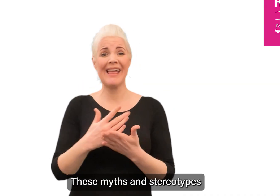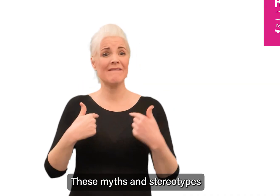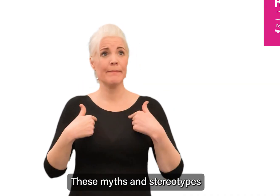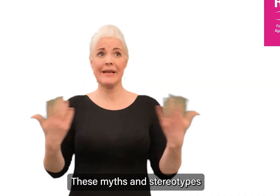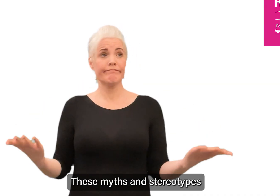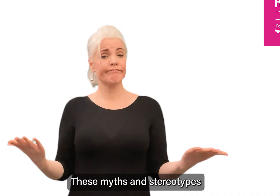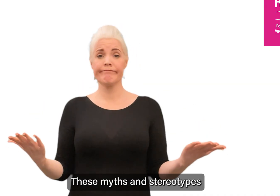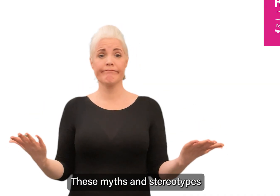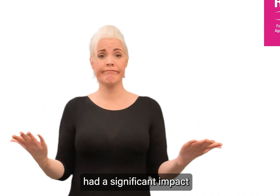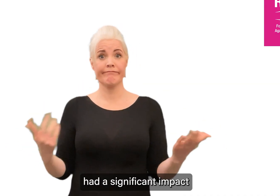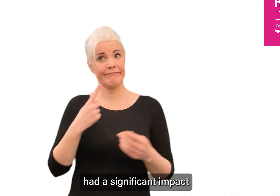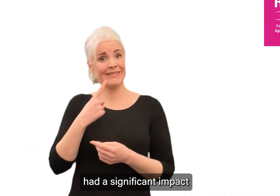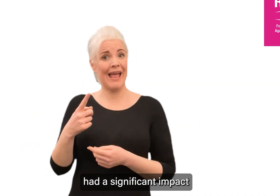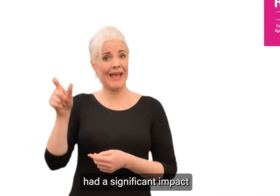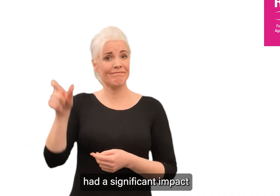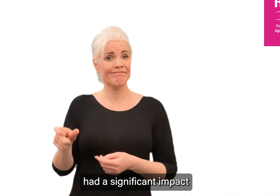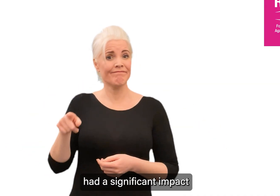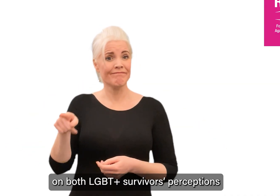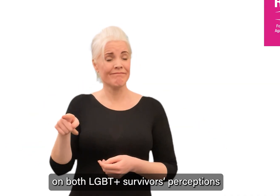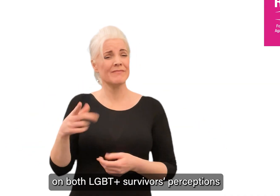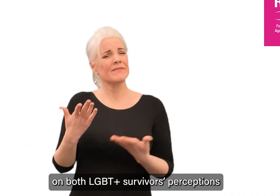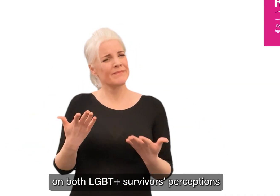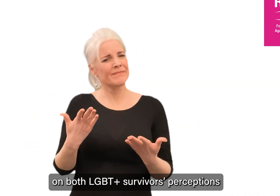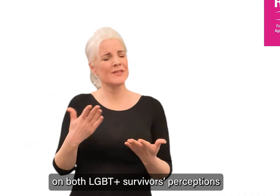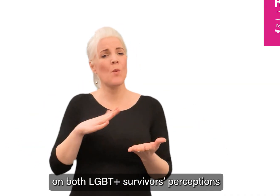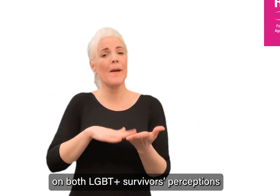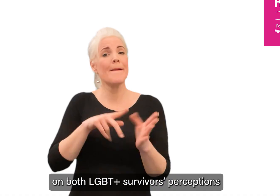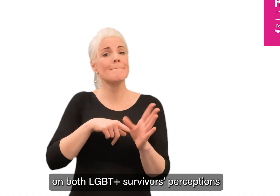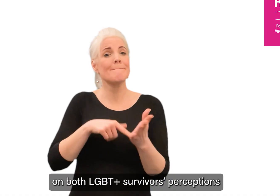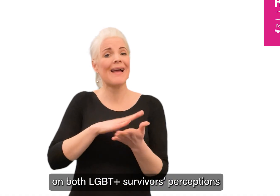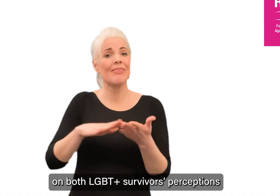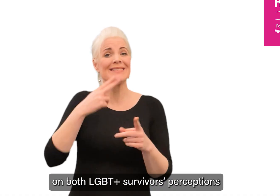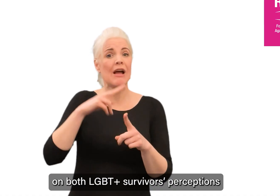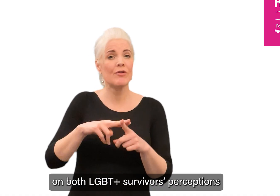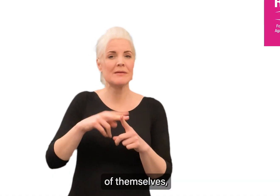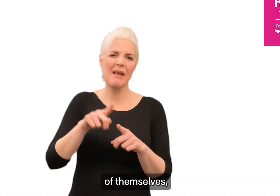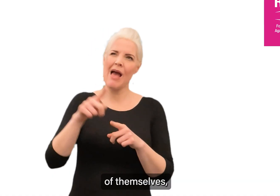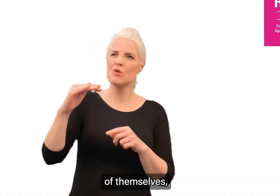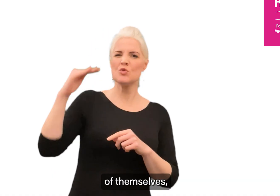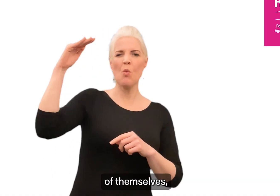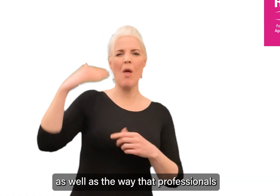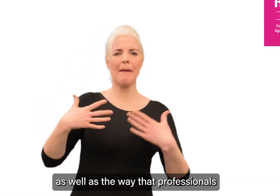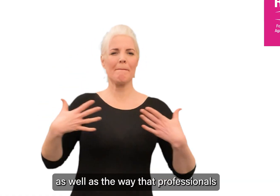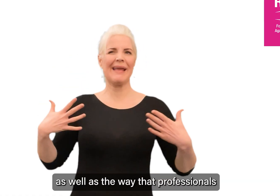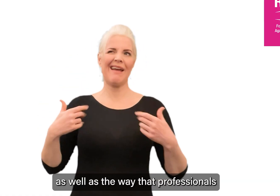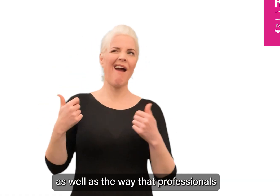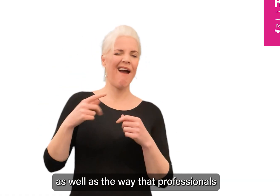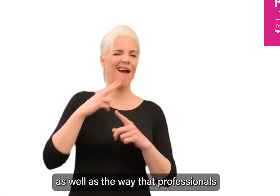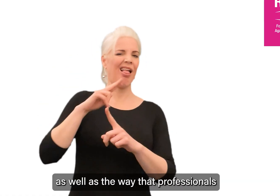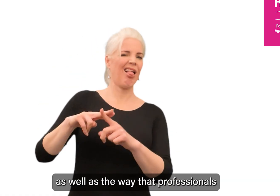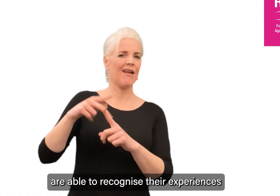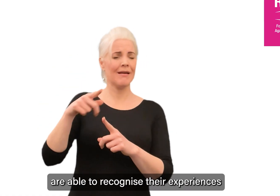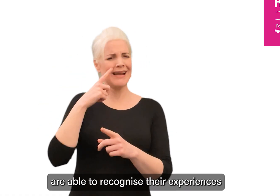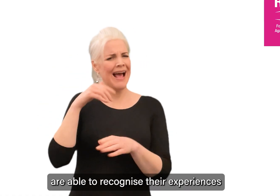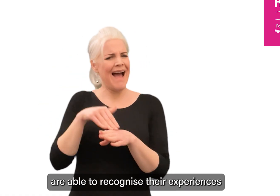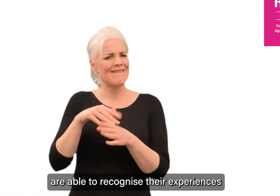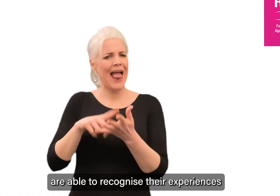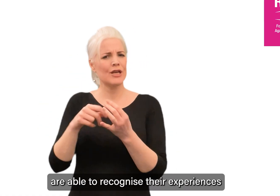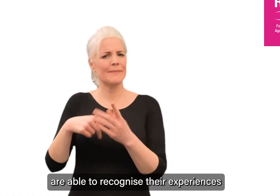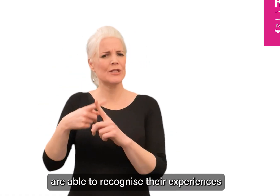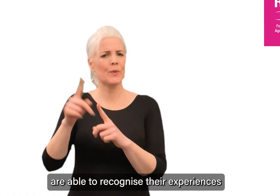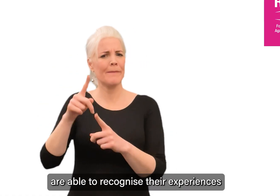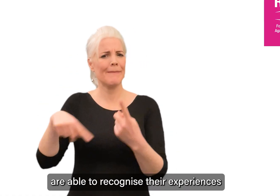me." These myths and stereotypes have a significant impact on both LGBT plus survivors' perceptions of themselves as well as the way that professionals are able